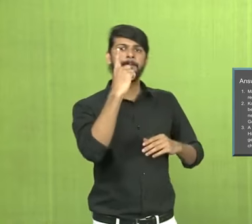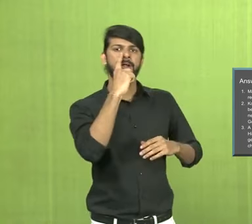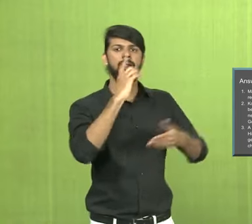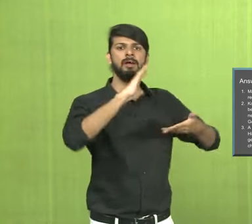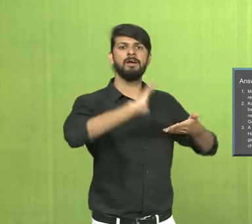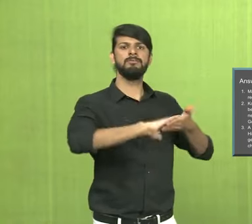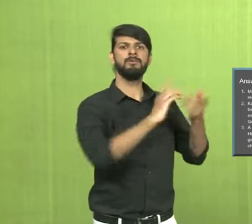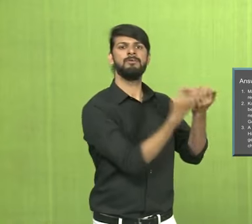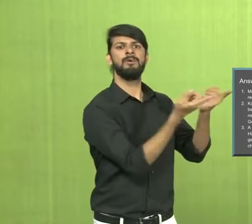home.